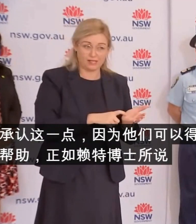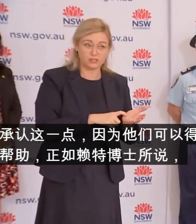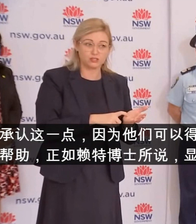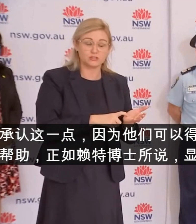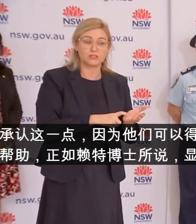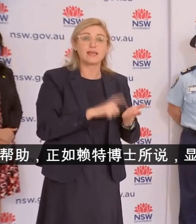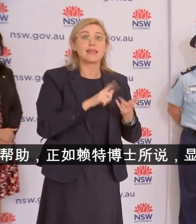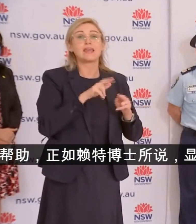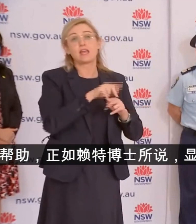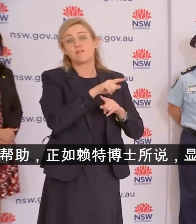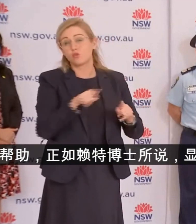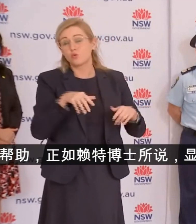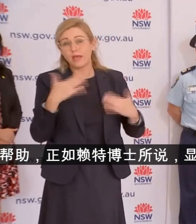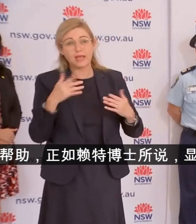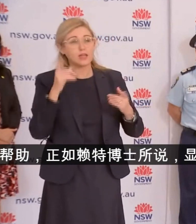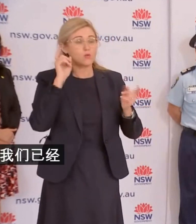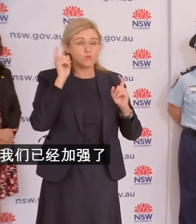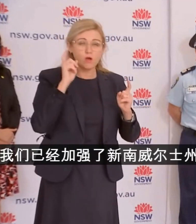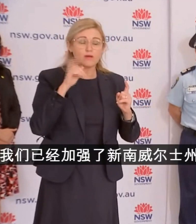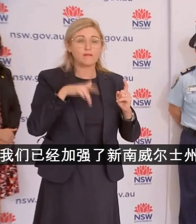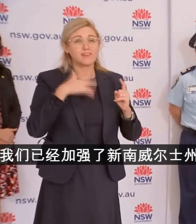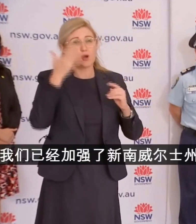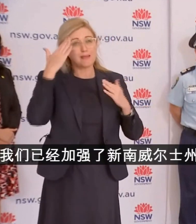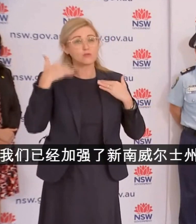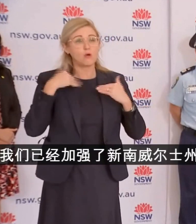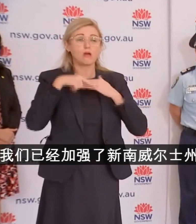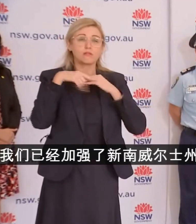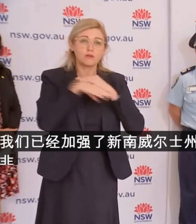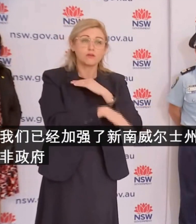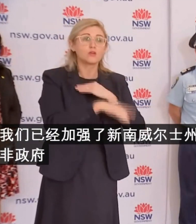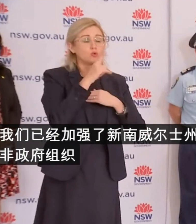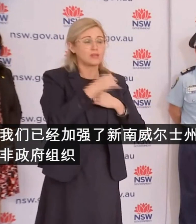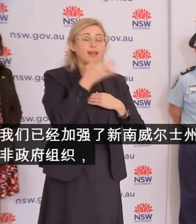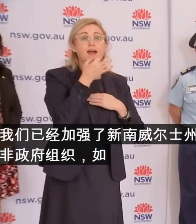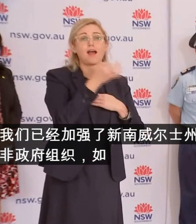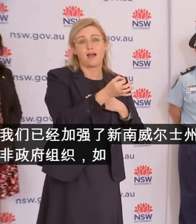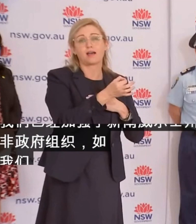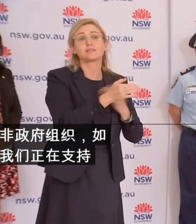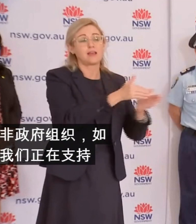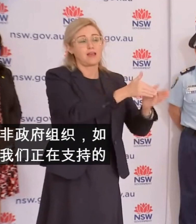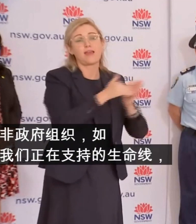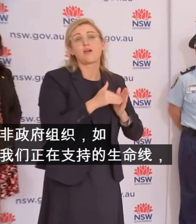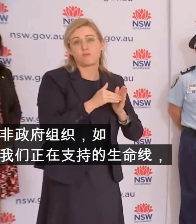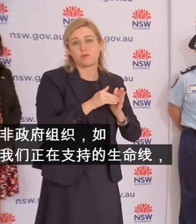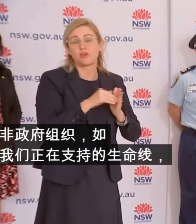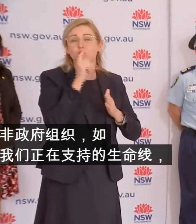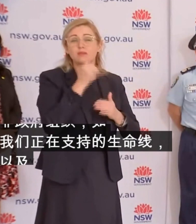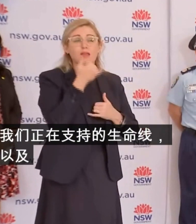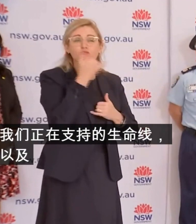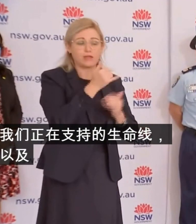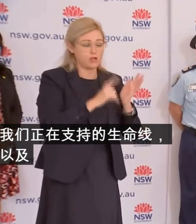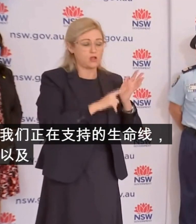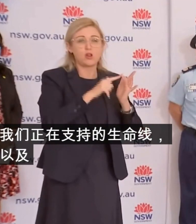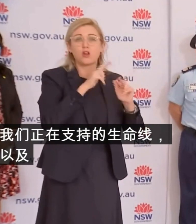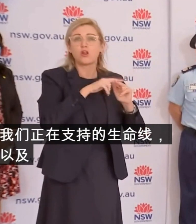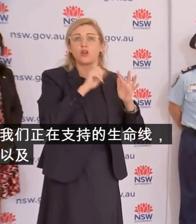said, there's obviously the New South Wales Health Services, which we've beefed up, but there's also amazing non-government organisations like Lifeline, which we're supporting,